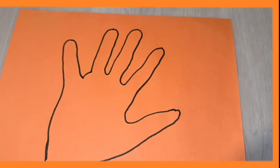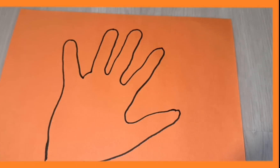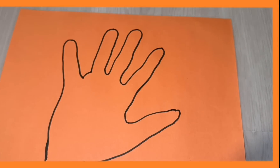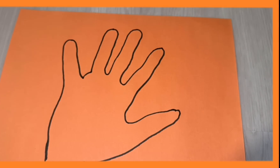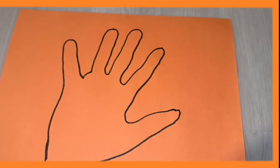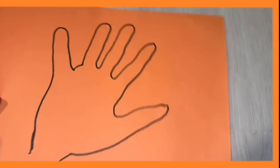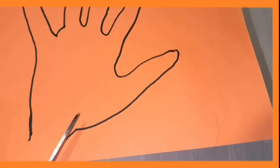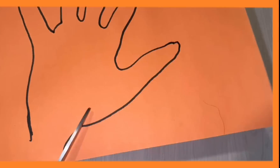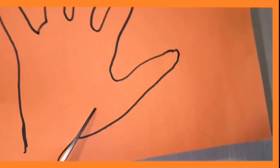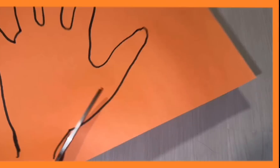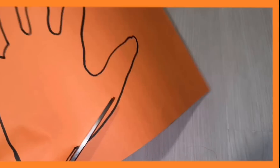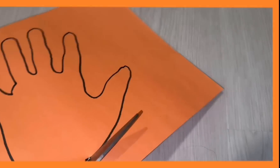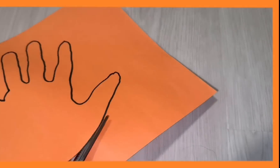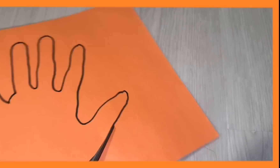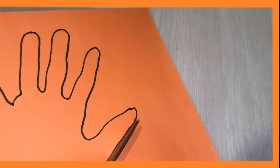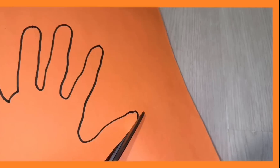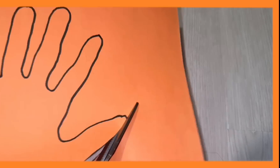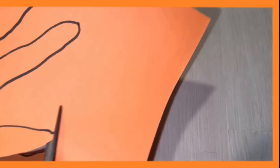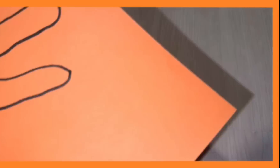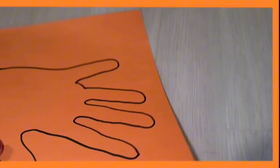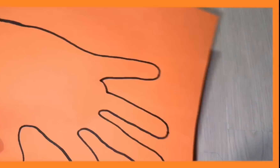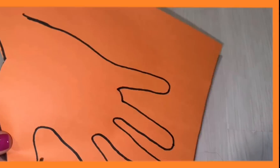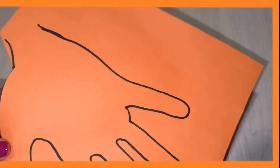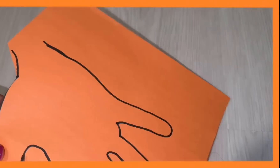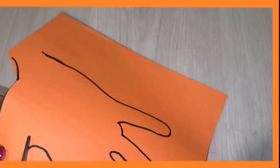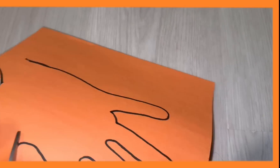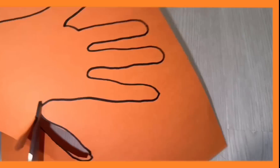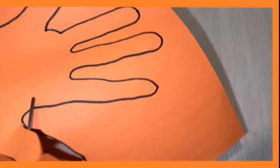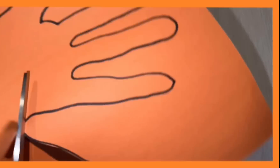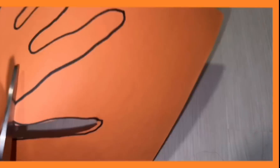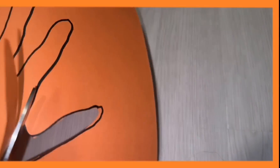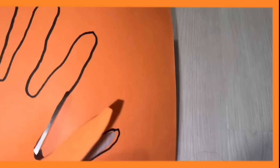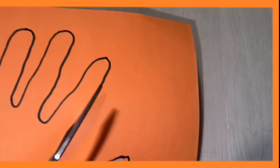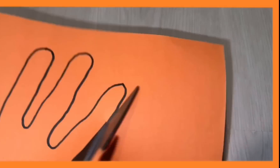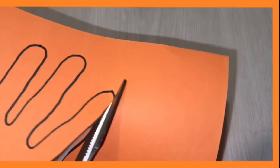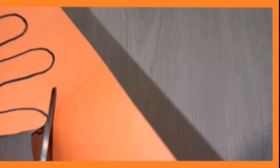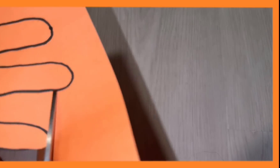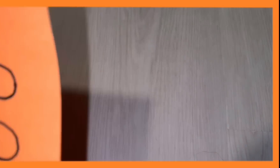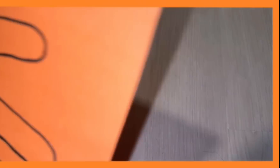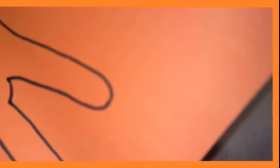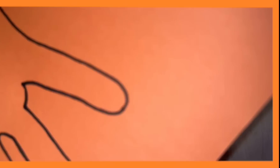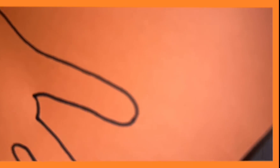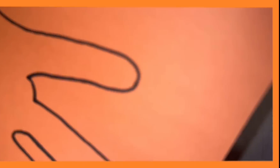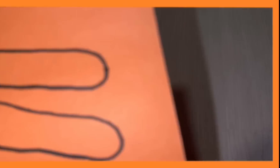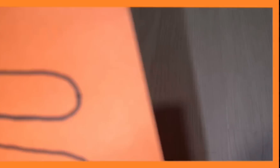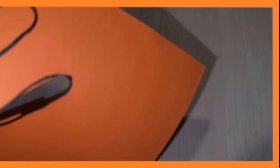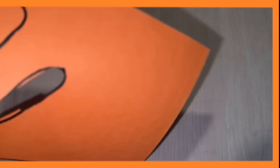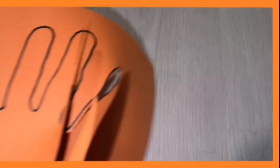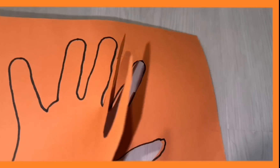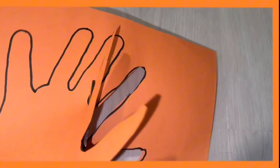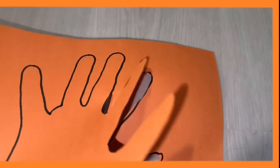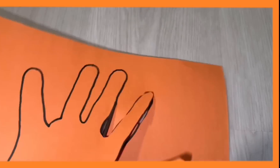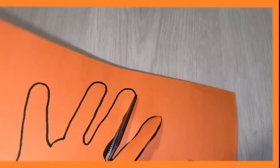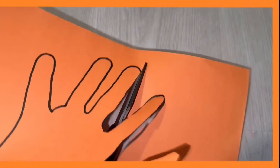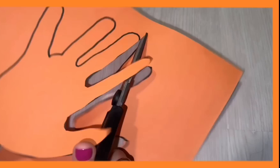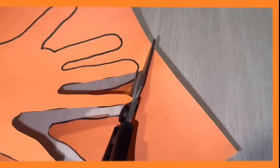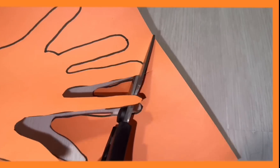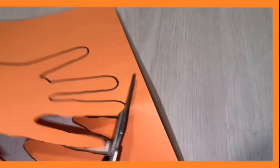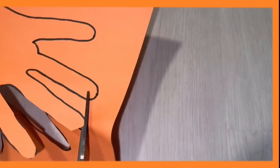There's my hand. Now we're going to cut all the way around. And remember to ask your parents for help while